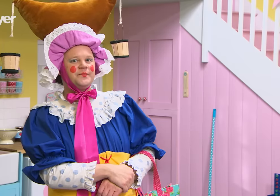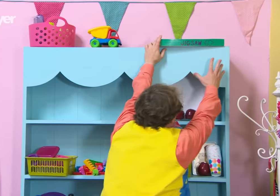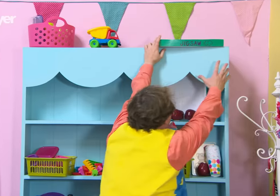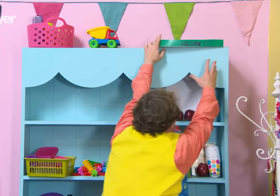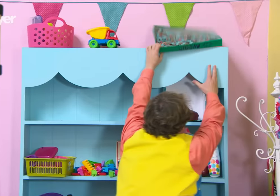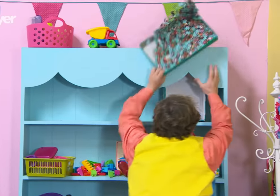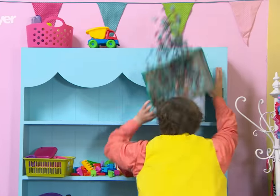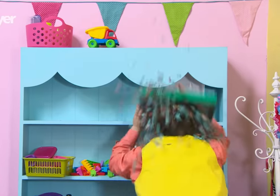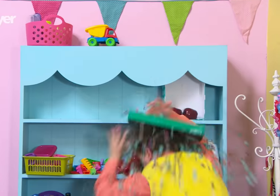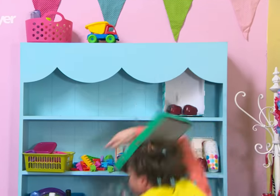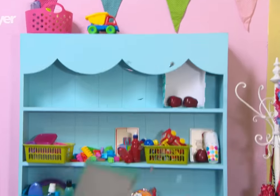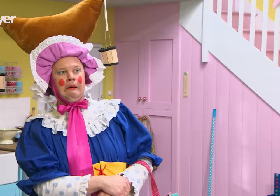it.